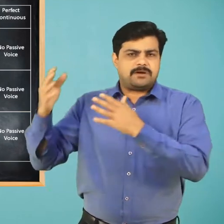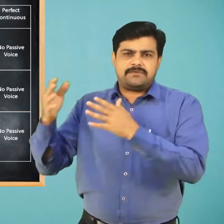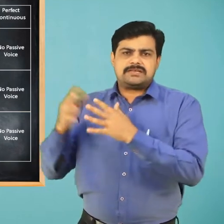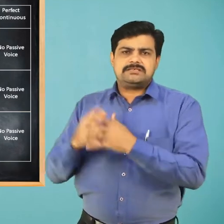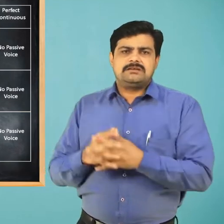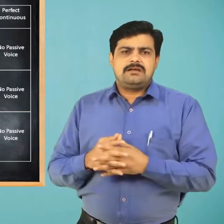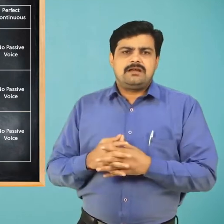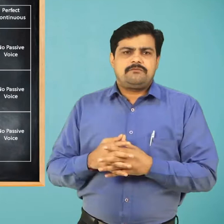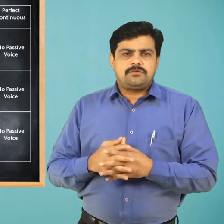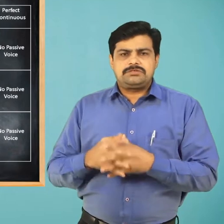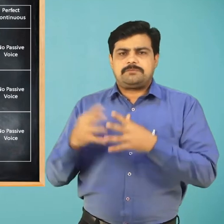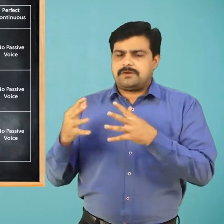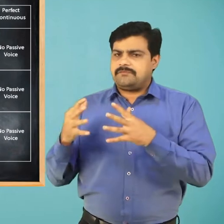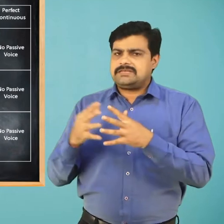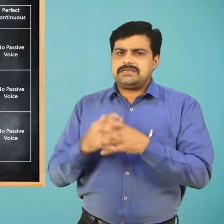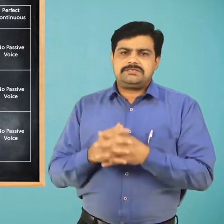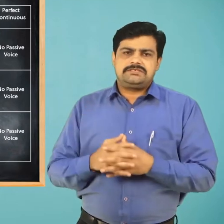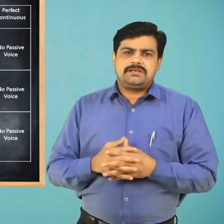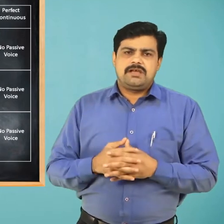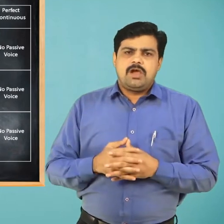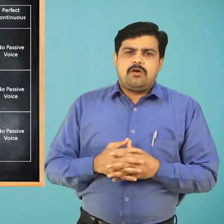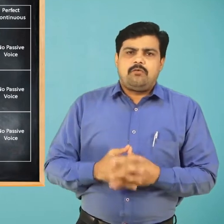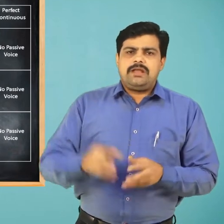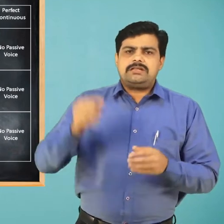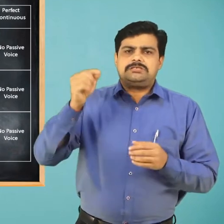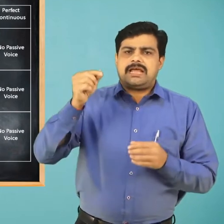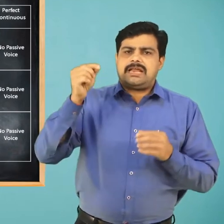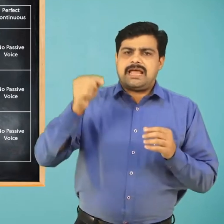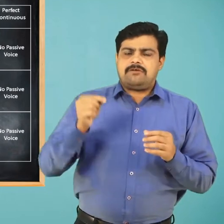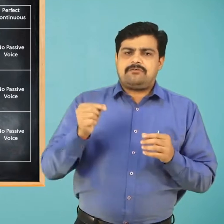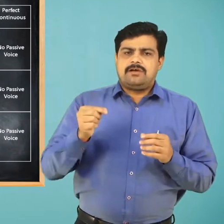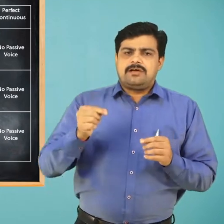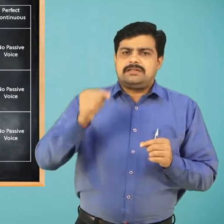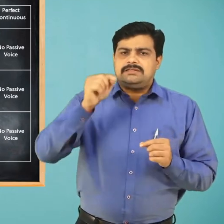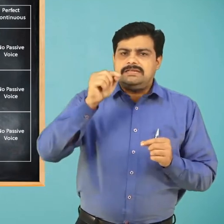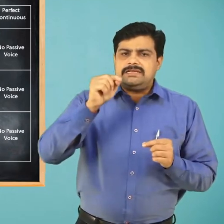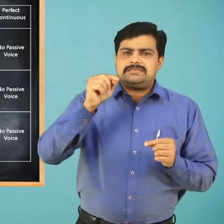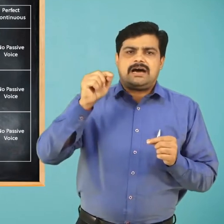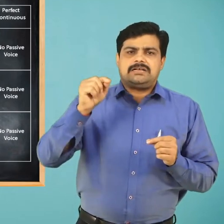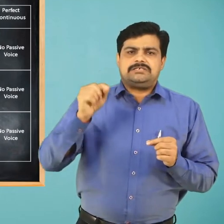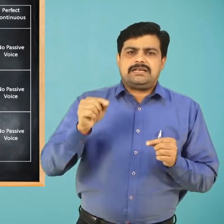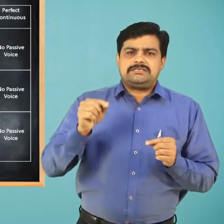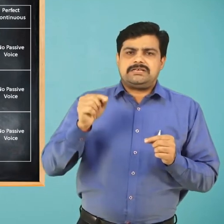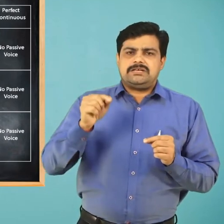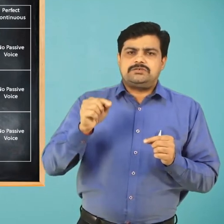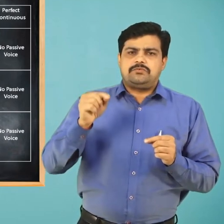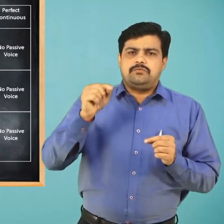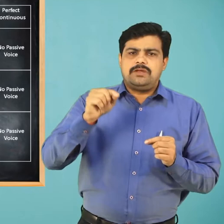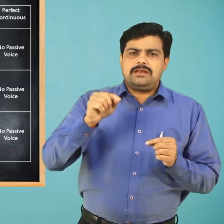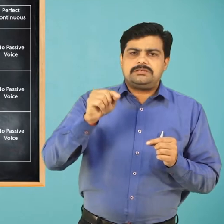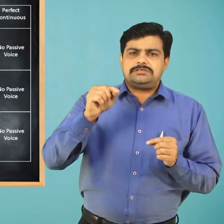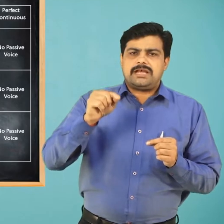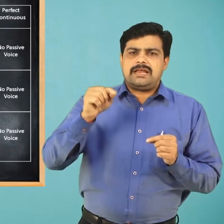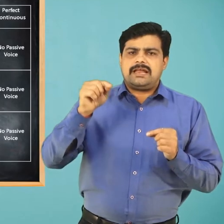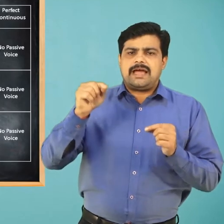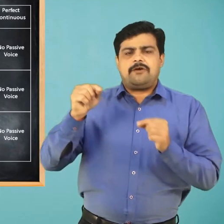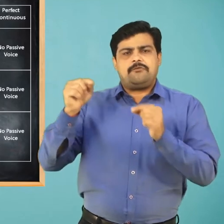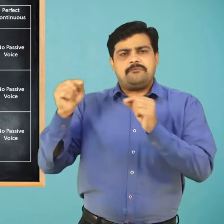the future perfect tense. Will, shall, have. These are changed into will, shall, have